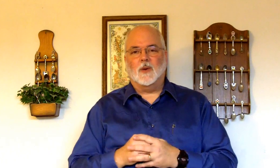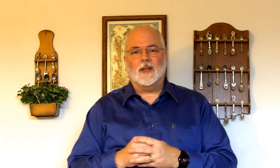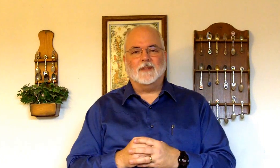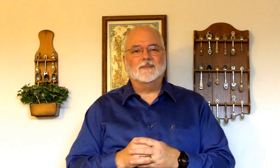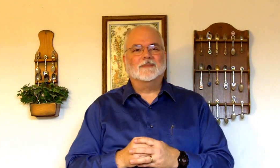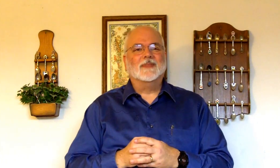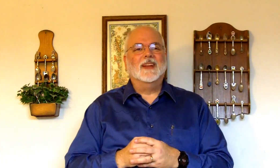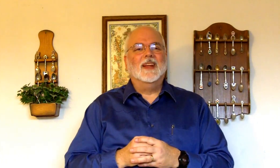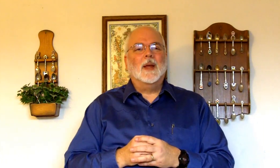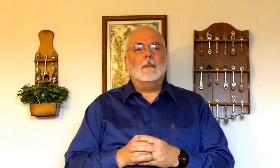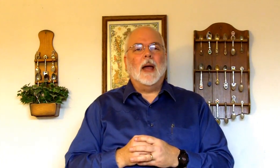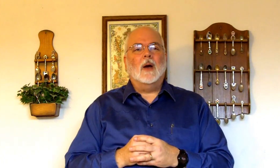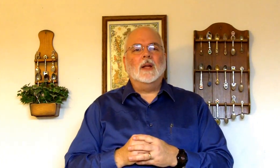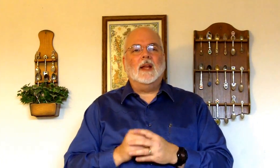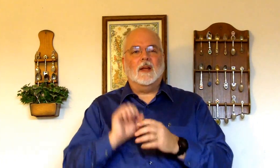that. Bowing down.